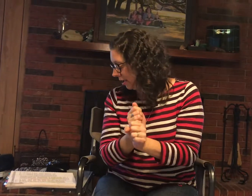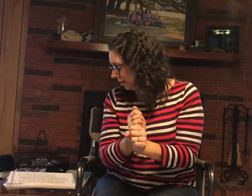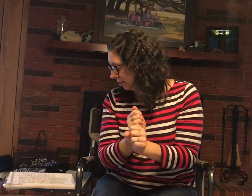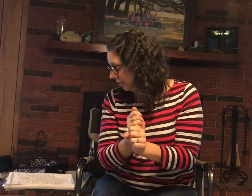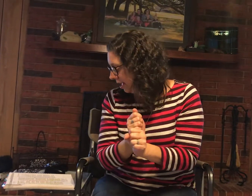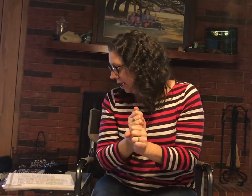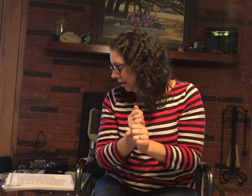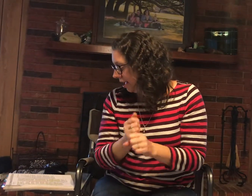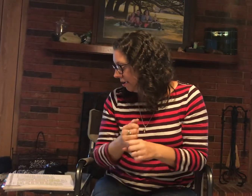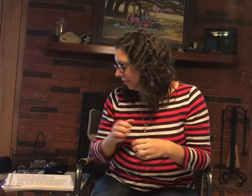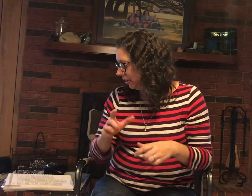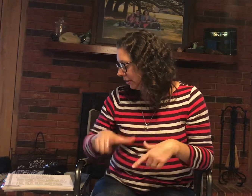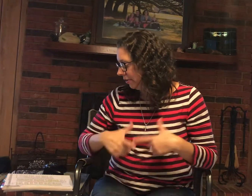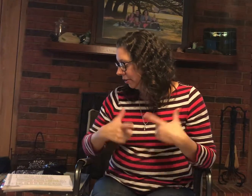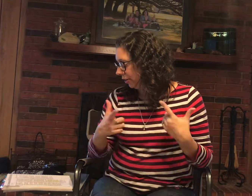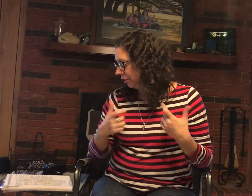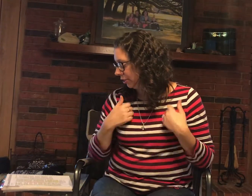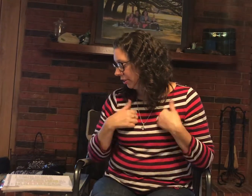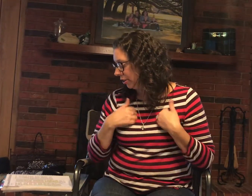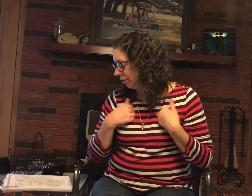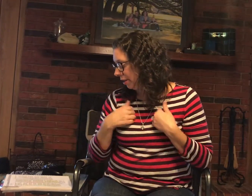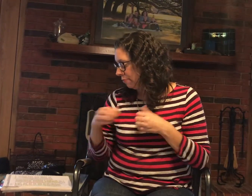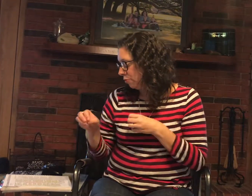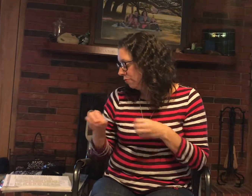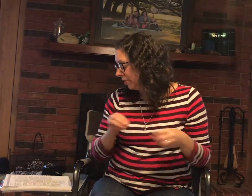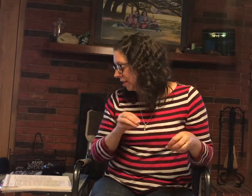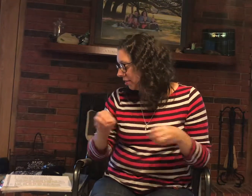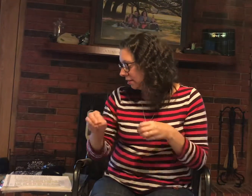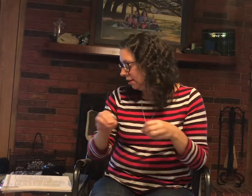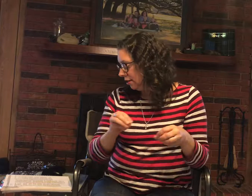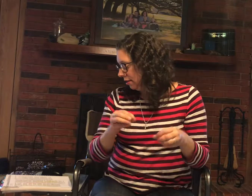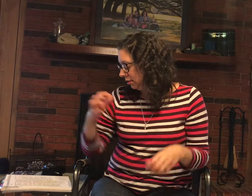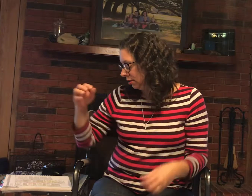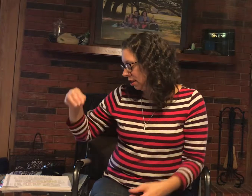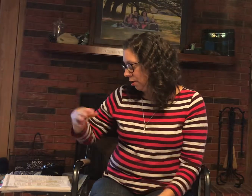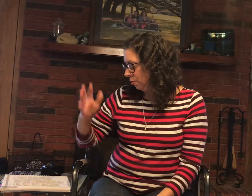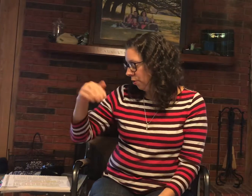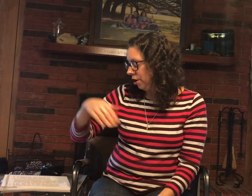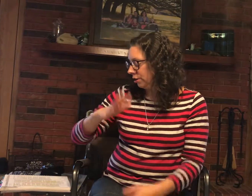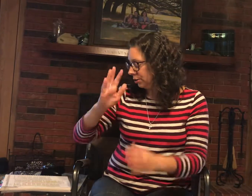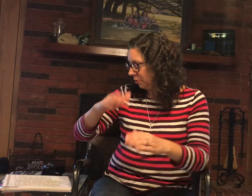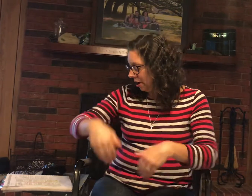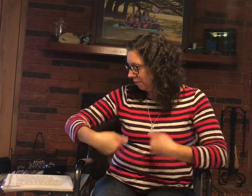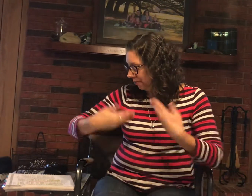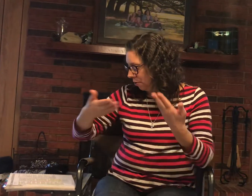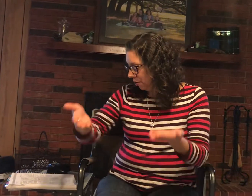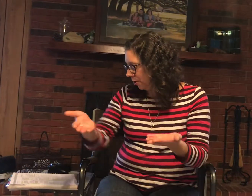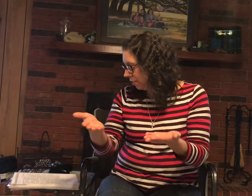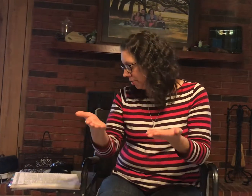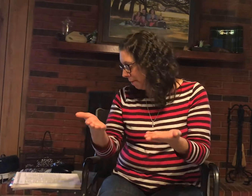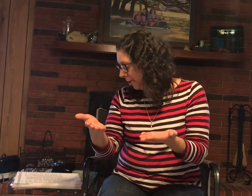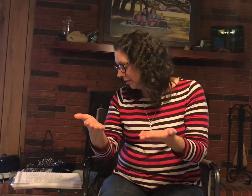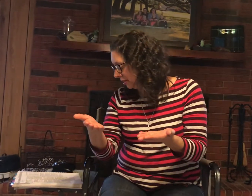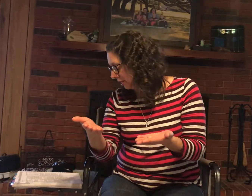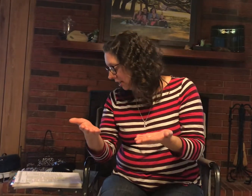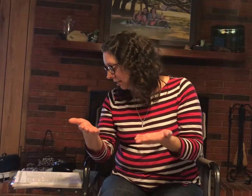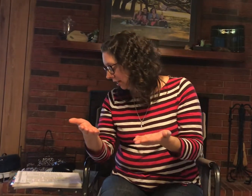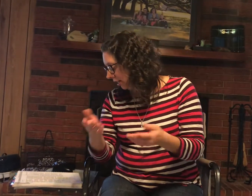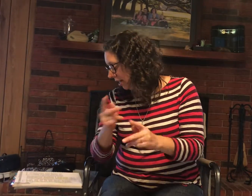whales, and every living creature that moveth, in which the waters brought forth